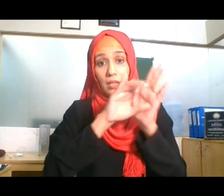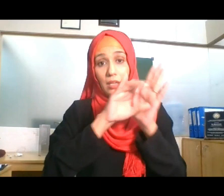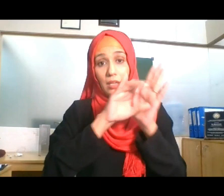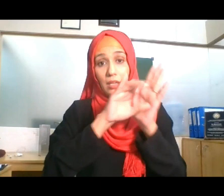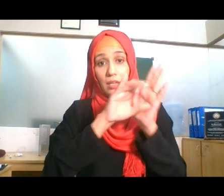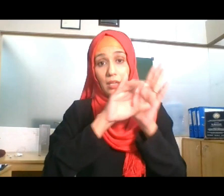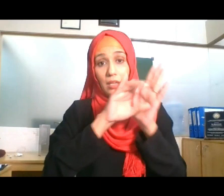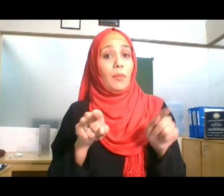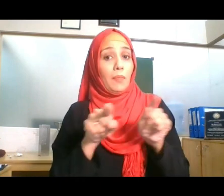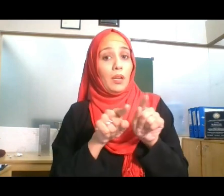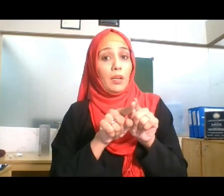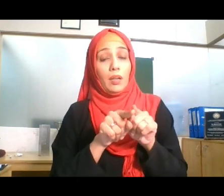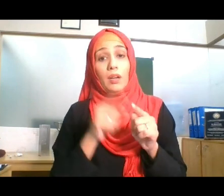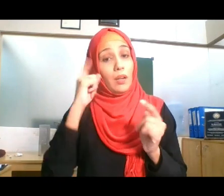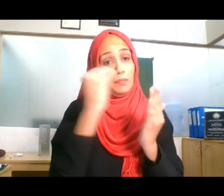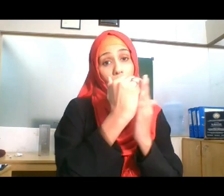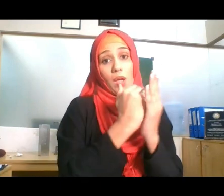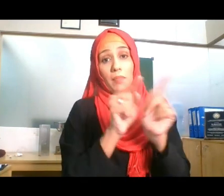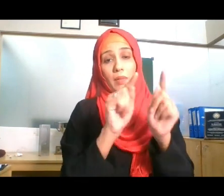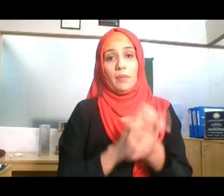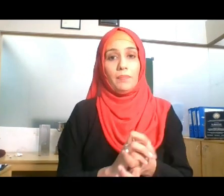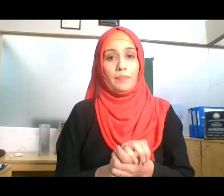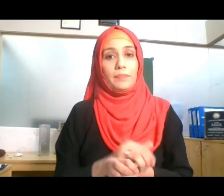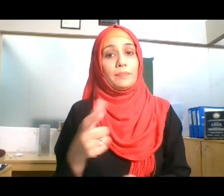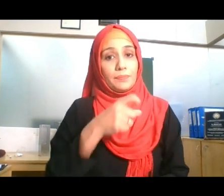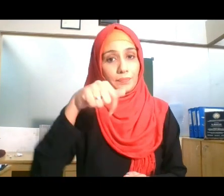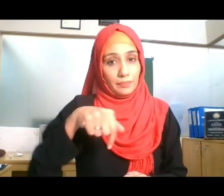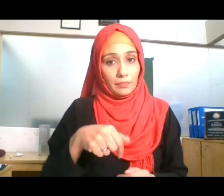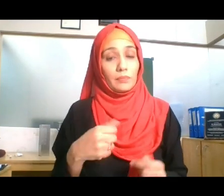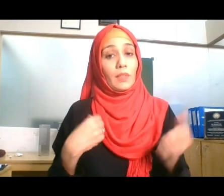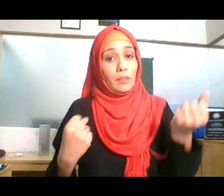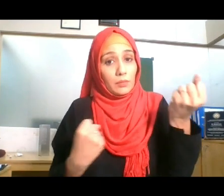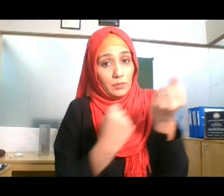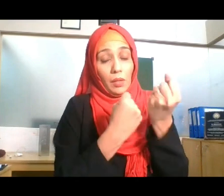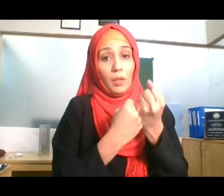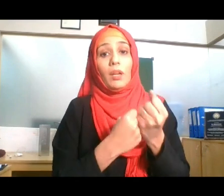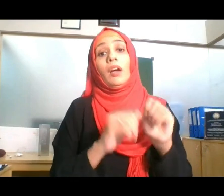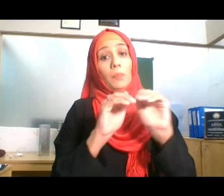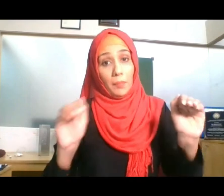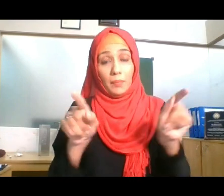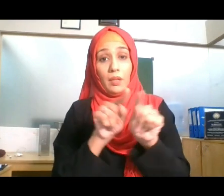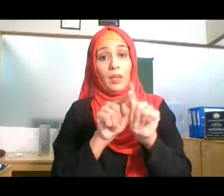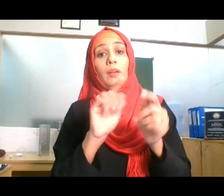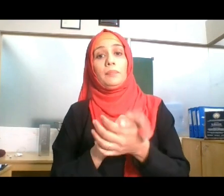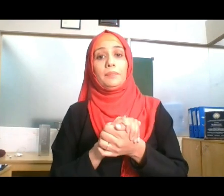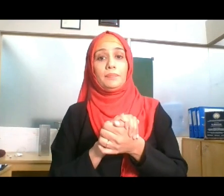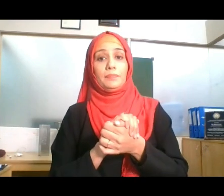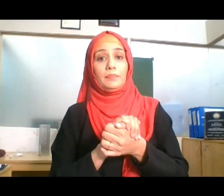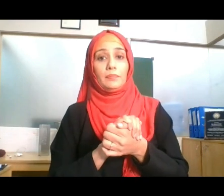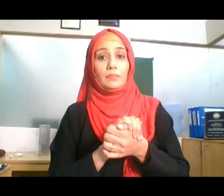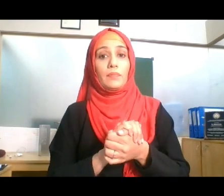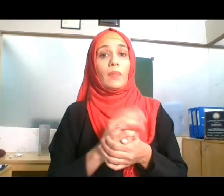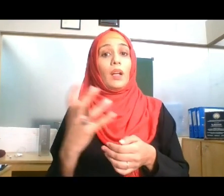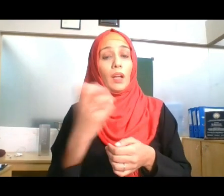automatic photo description technology. This tool, by the way, also supports Urdu, and further investment, we believe